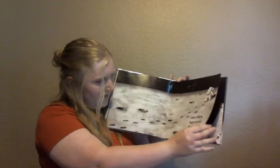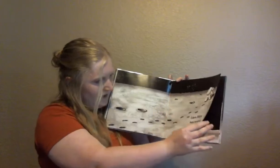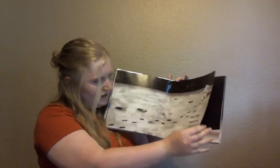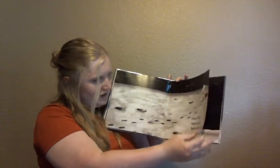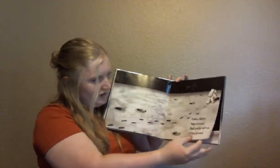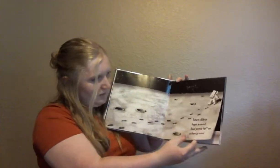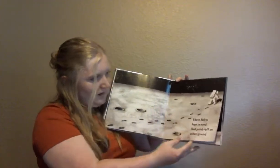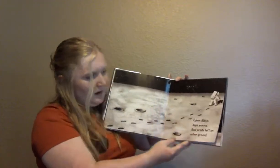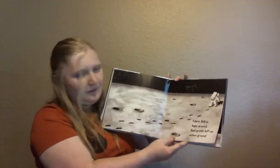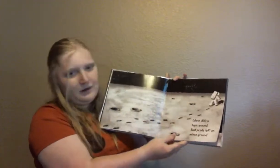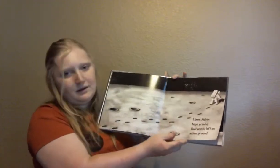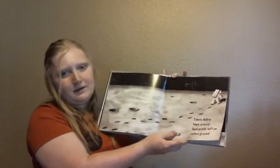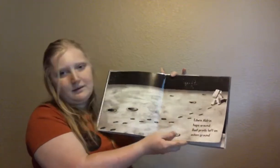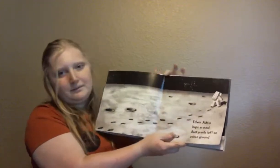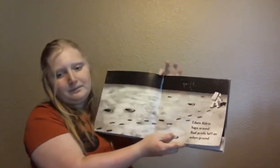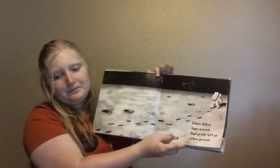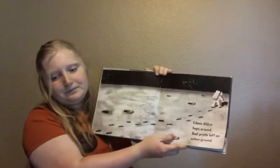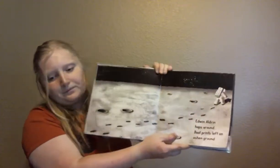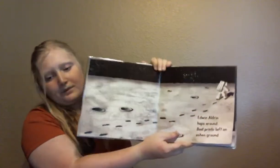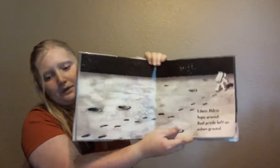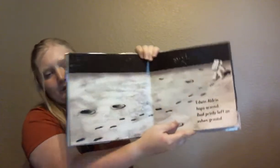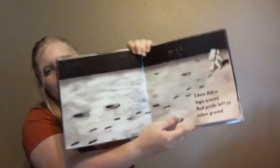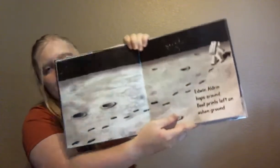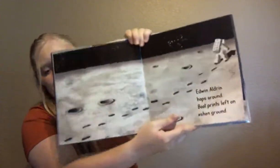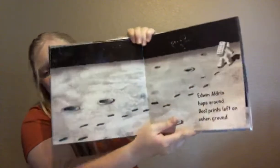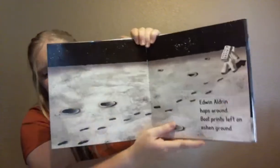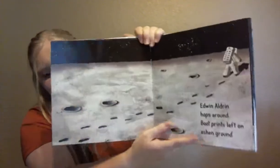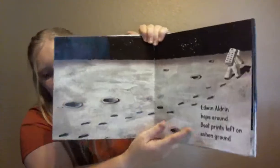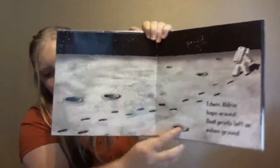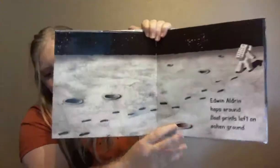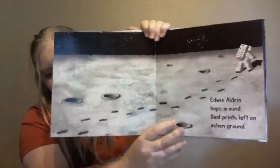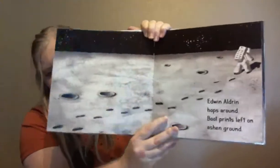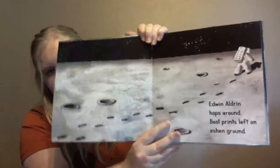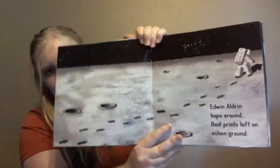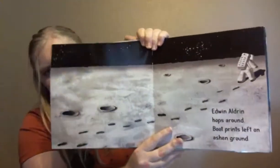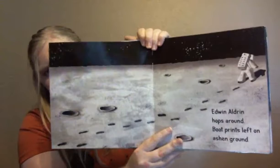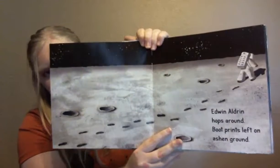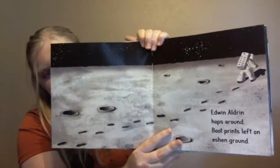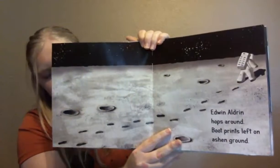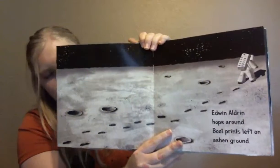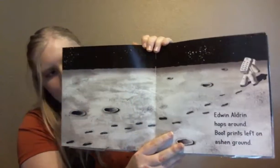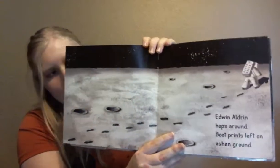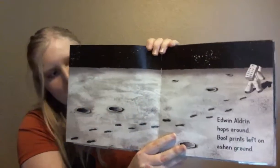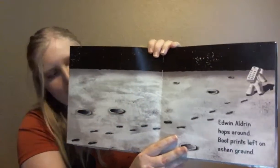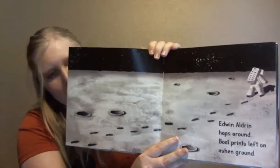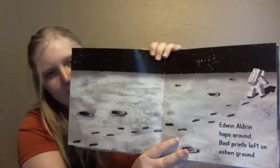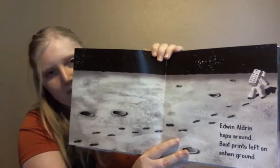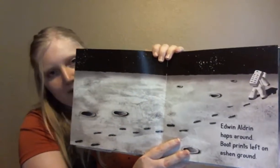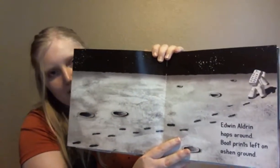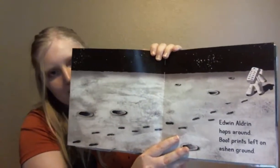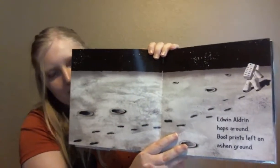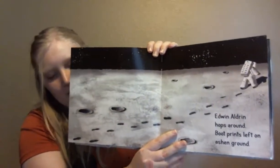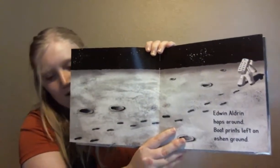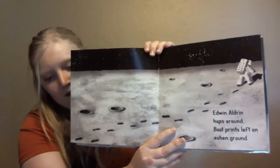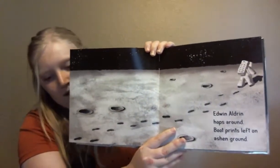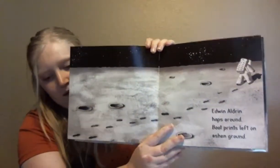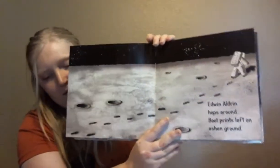ashen ground. can see the boot prints on